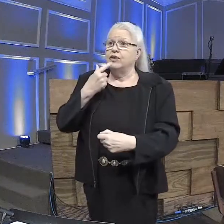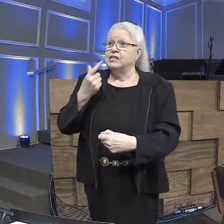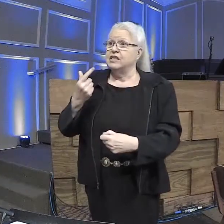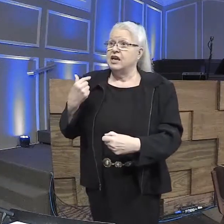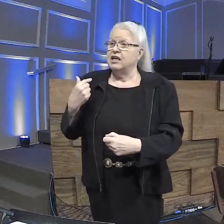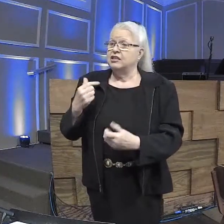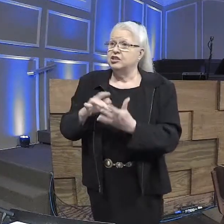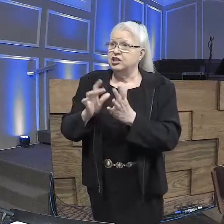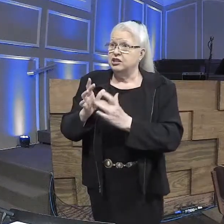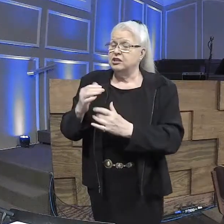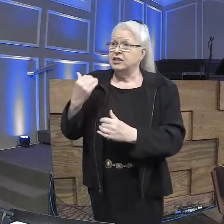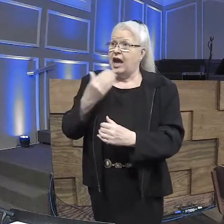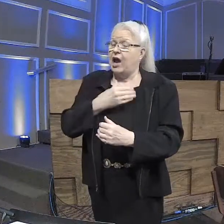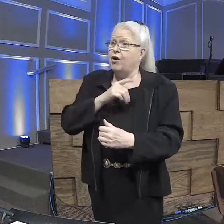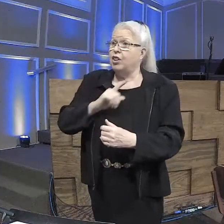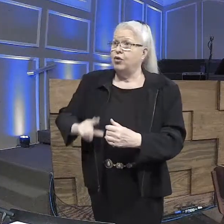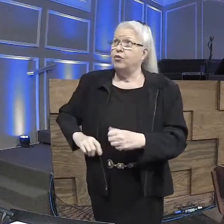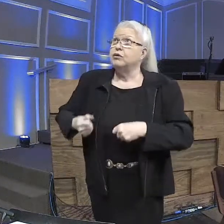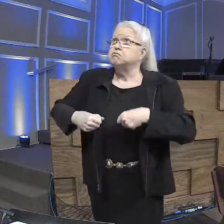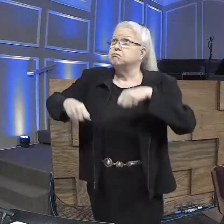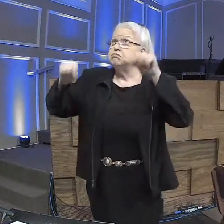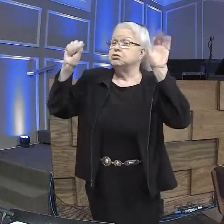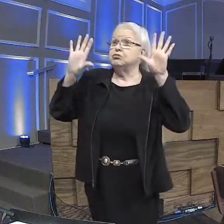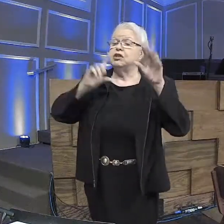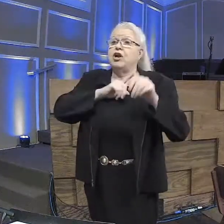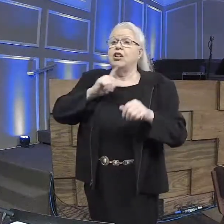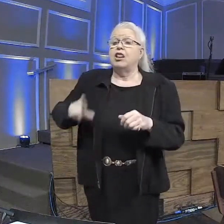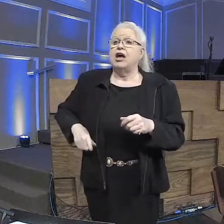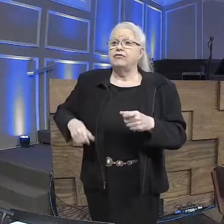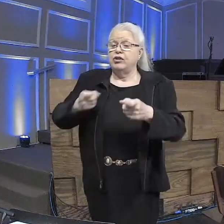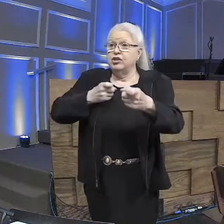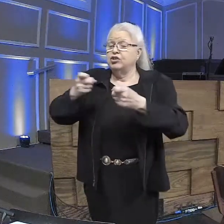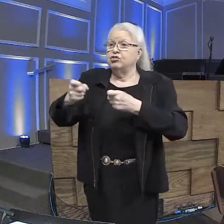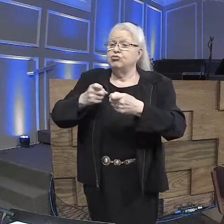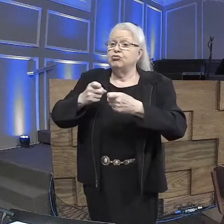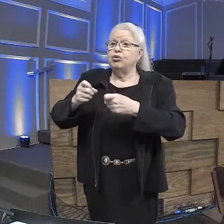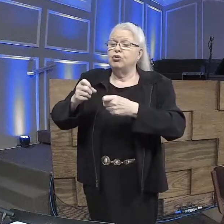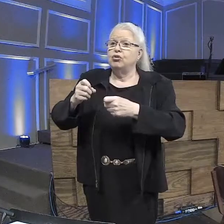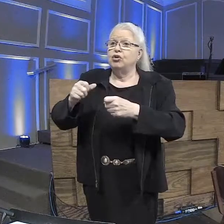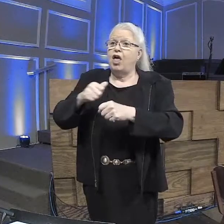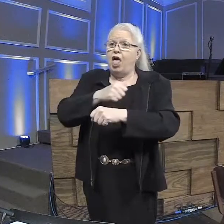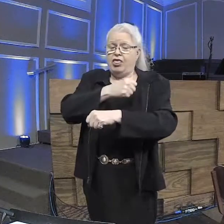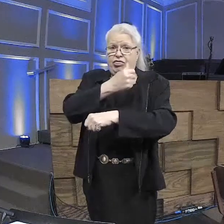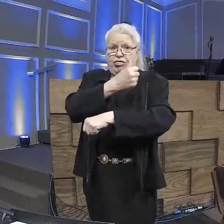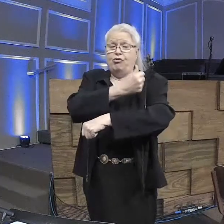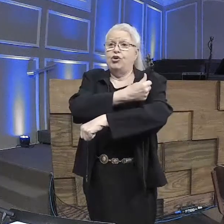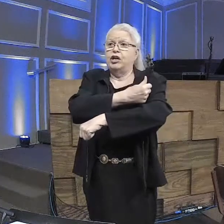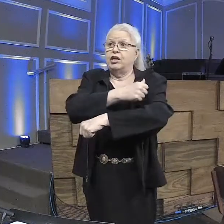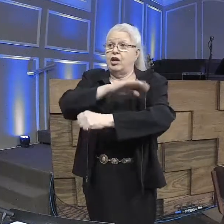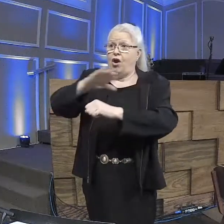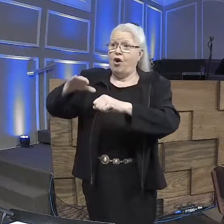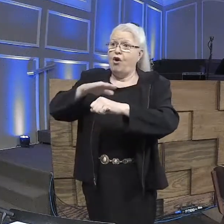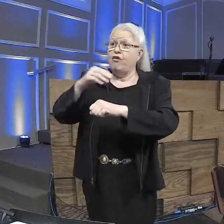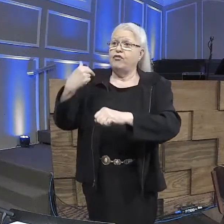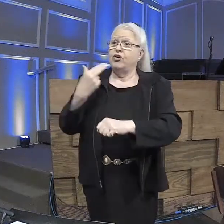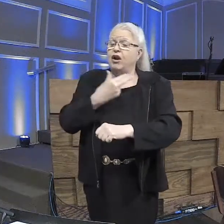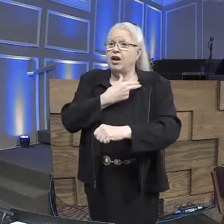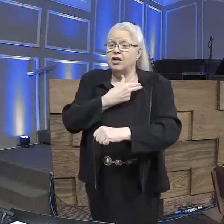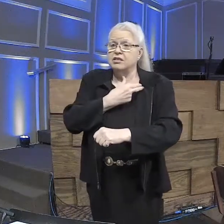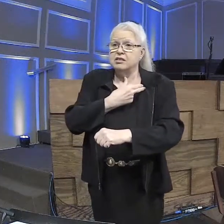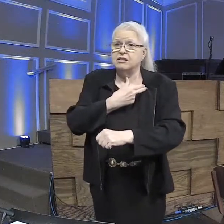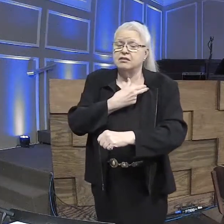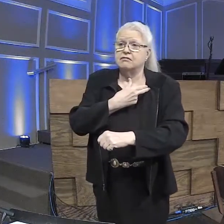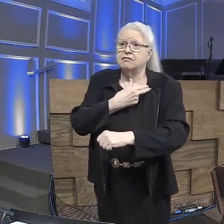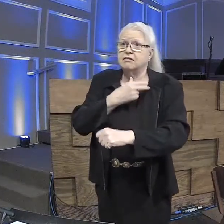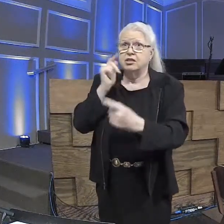our lives to one who has dominion over us and authority over us. It's